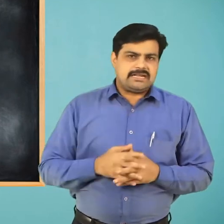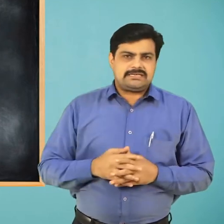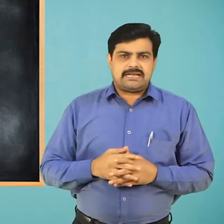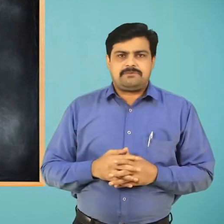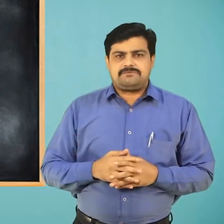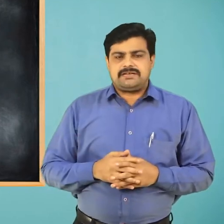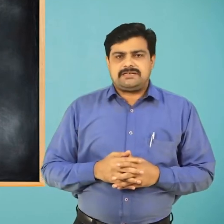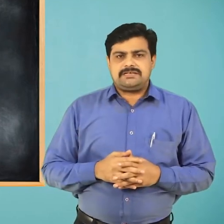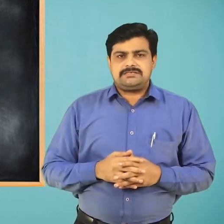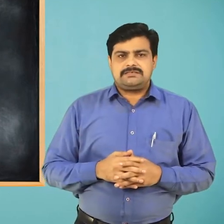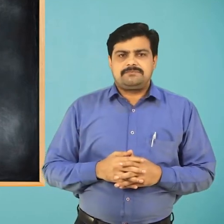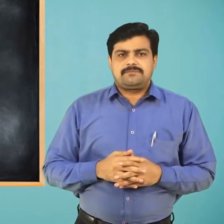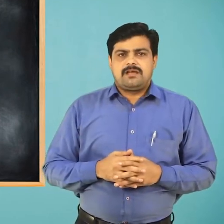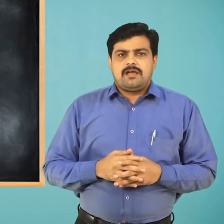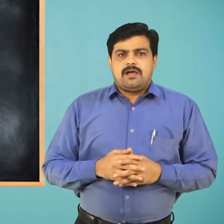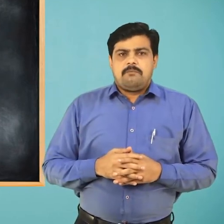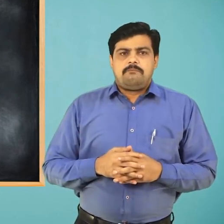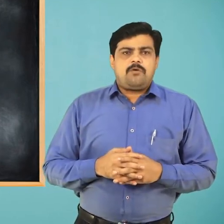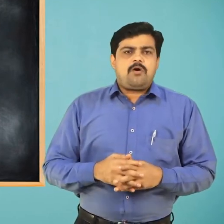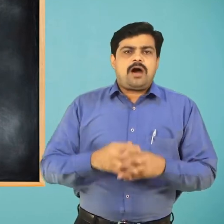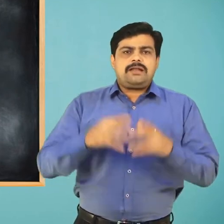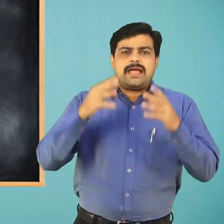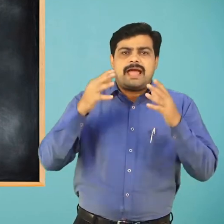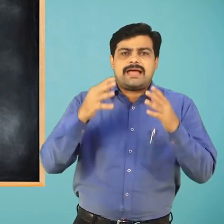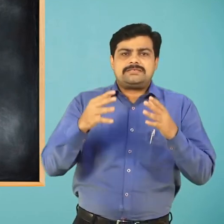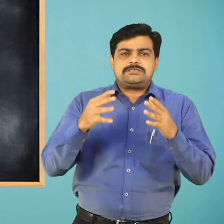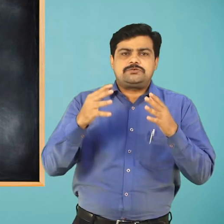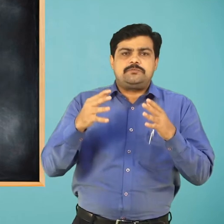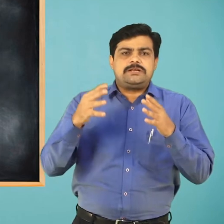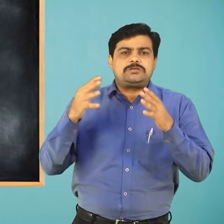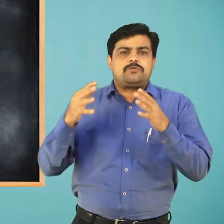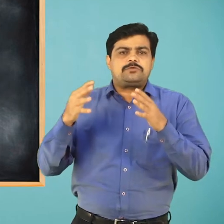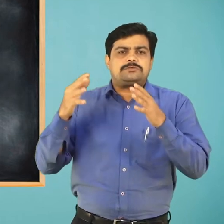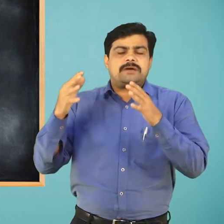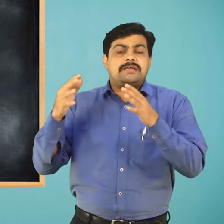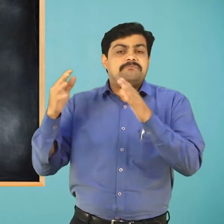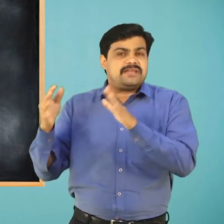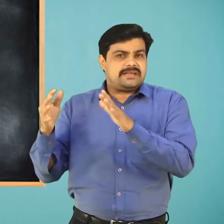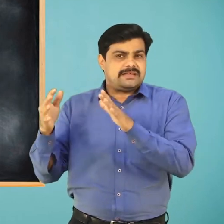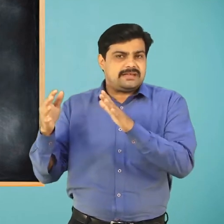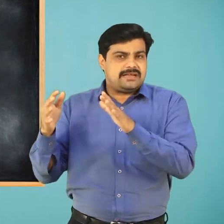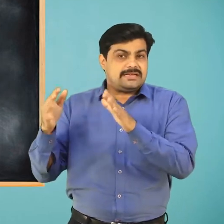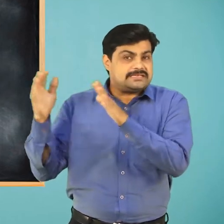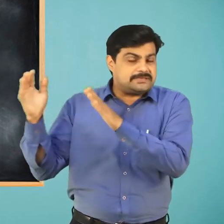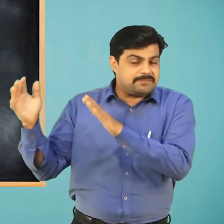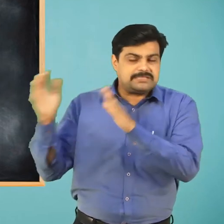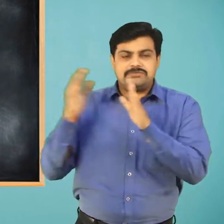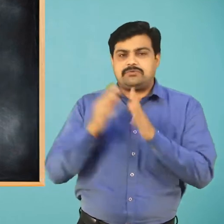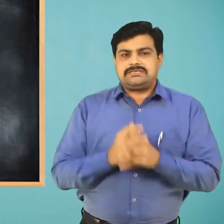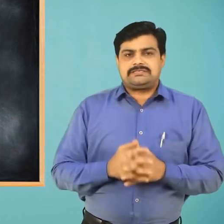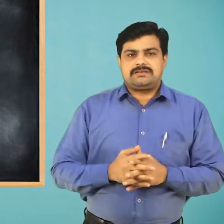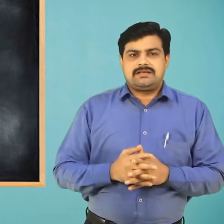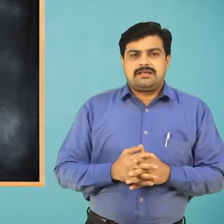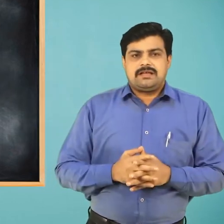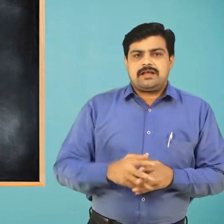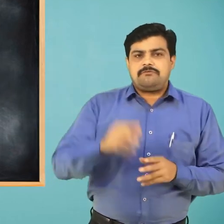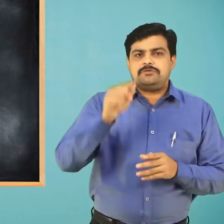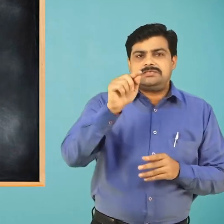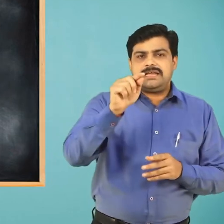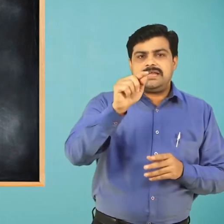that type of sentence. Mohan has to be taught by me. It is the passive voice. Now you